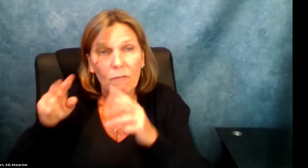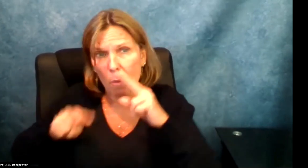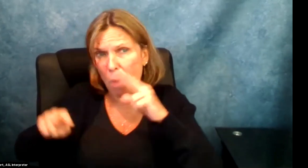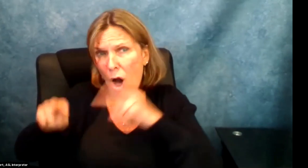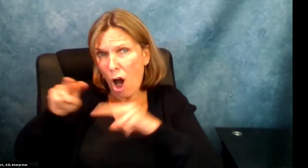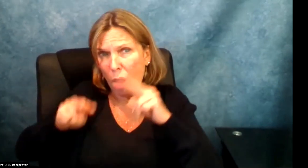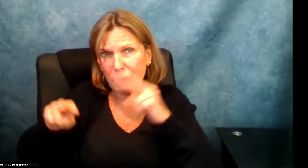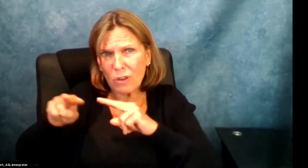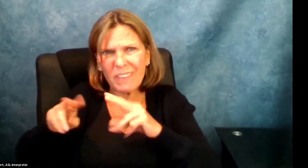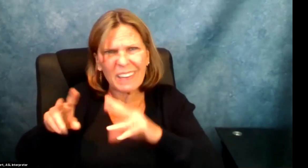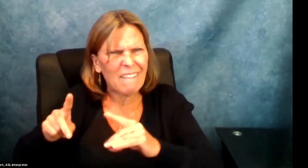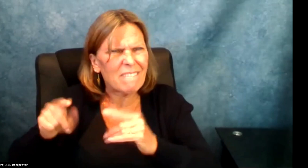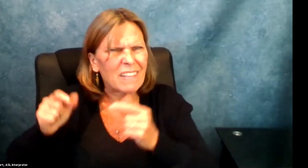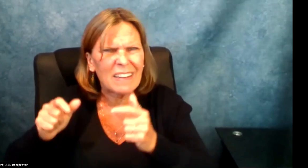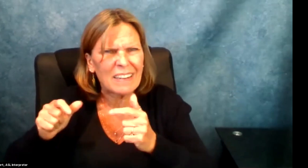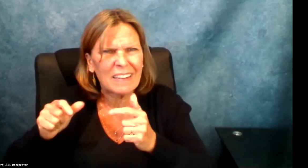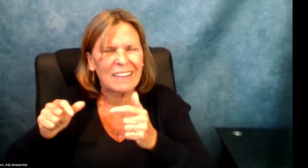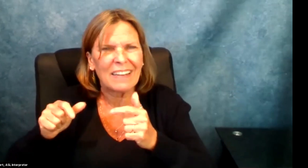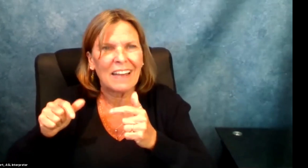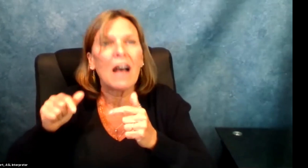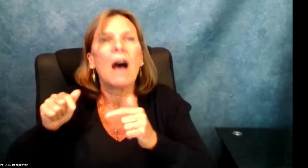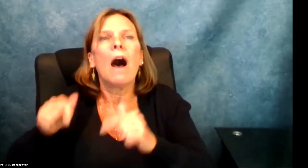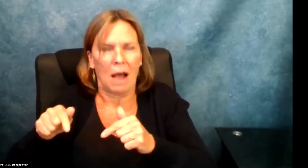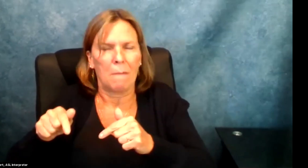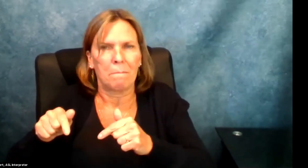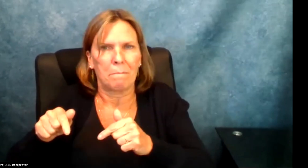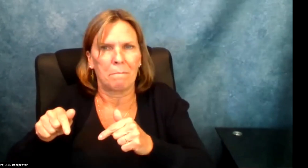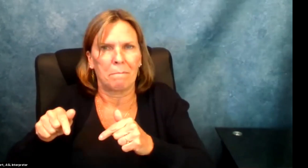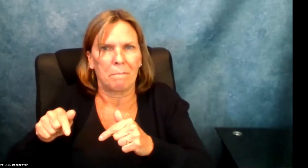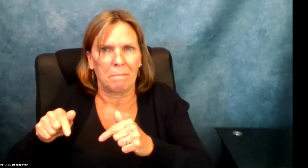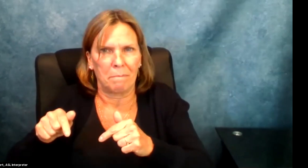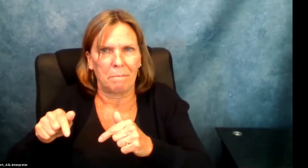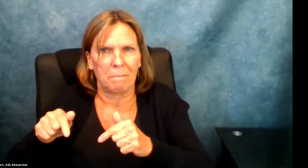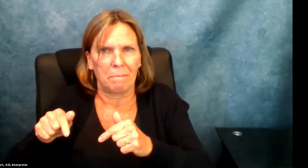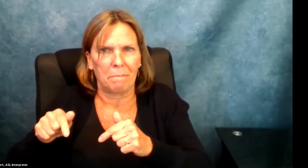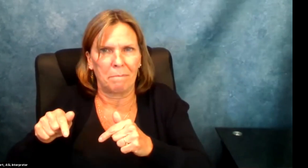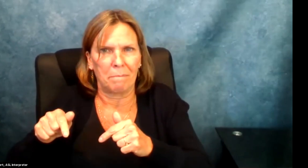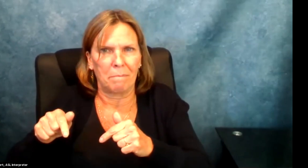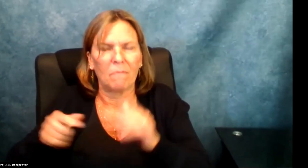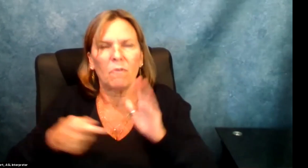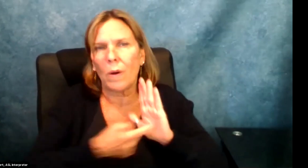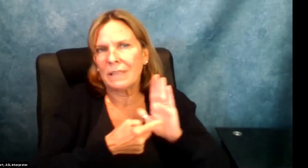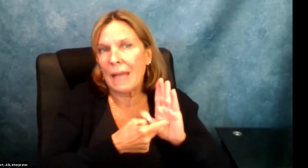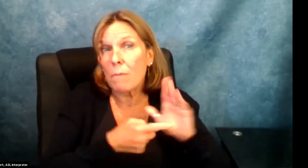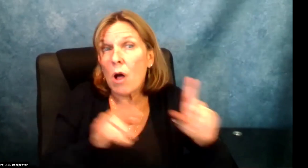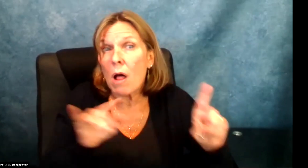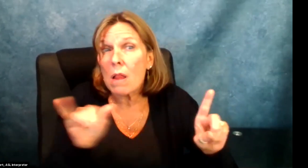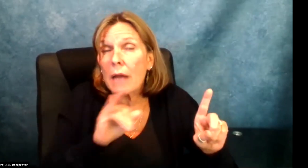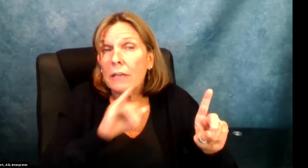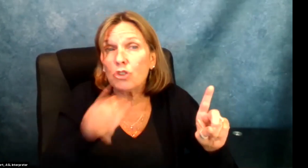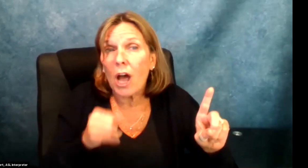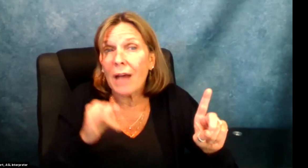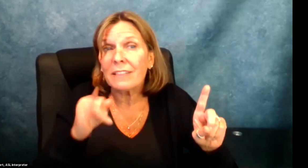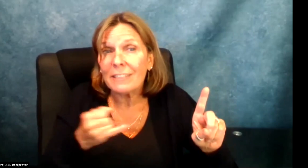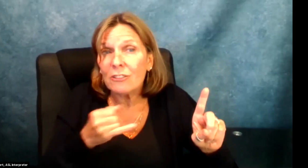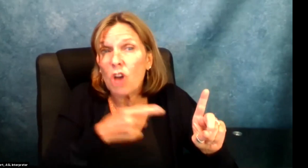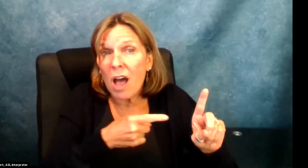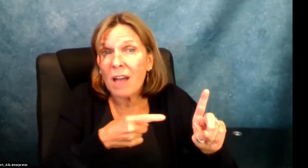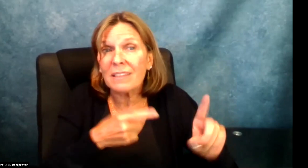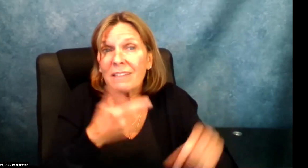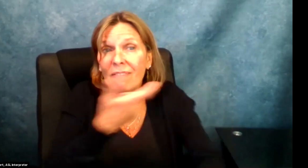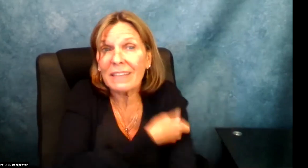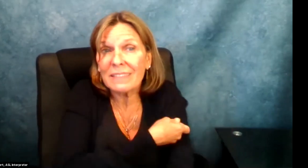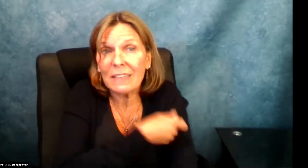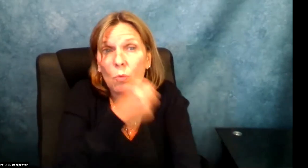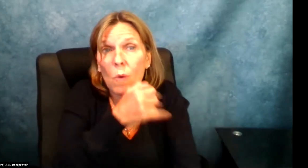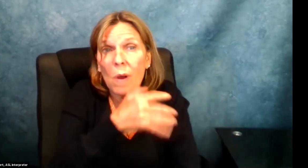systems that are in place. And when that's true, like the blood clot case with the J&J